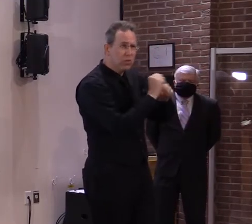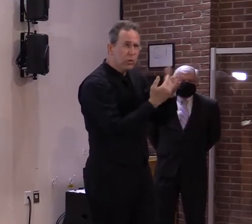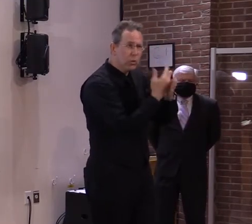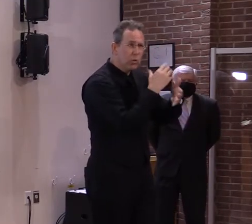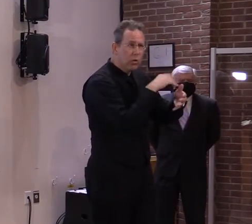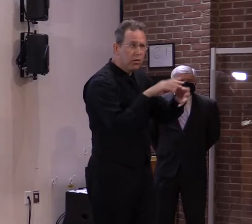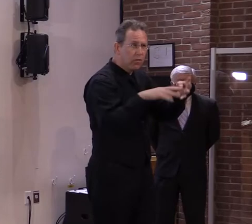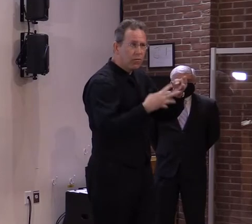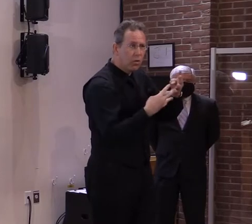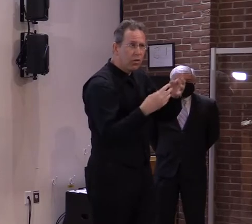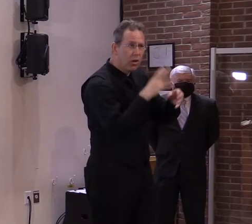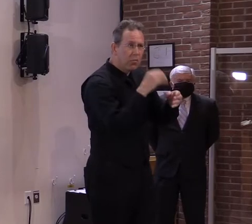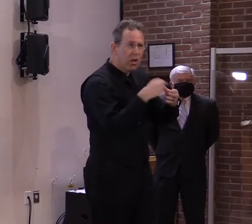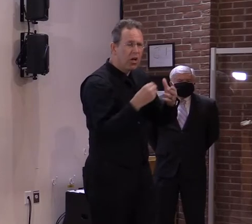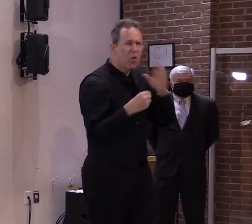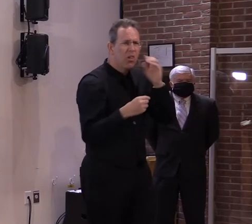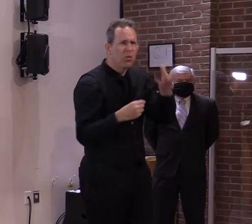Thanks.